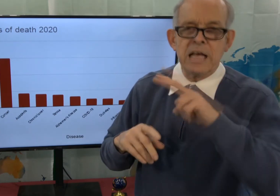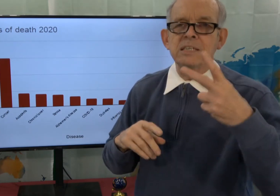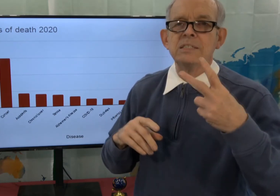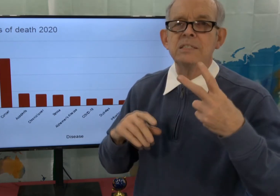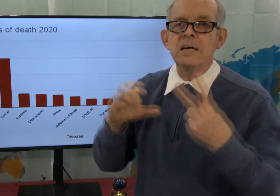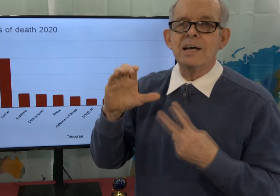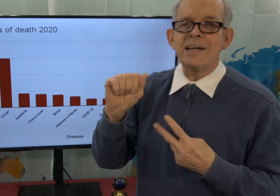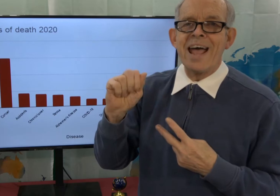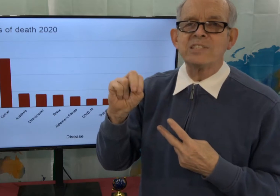Second, cancer.